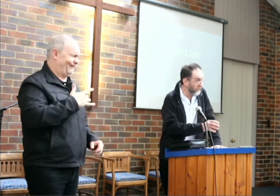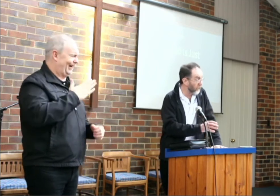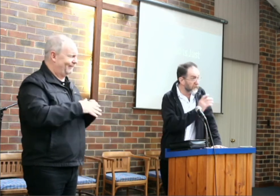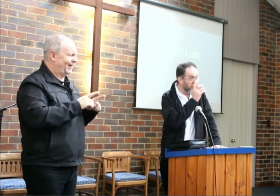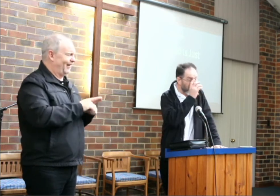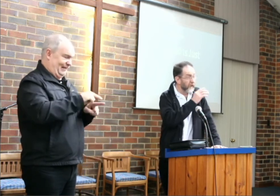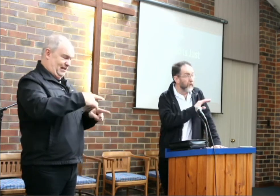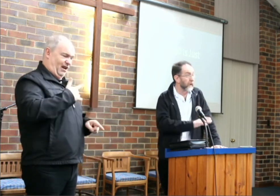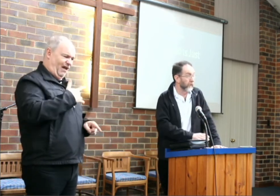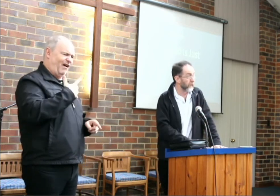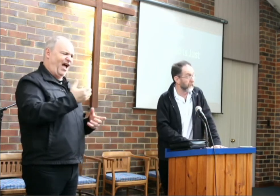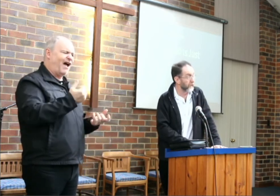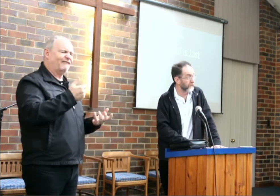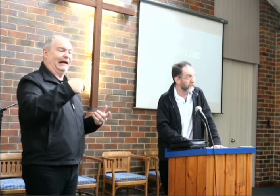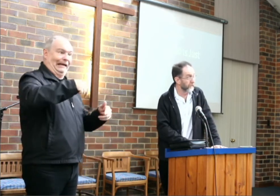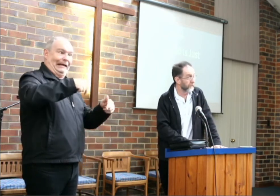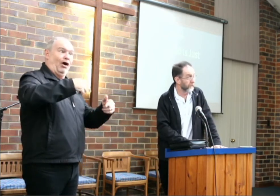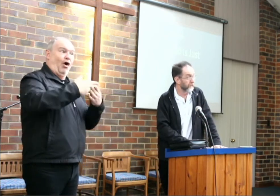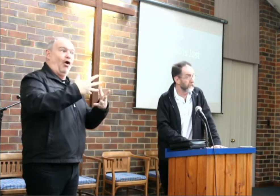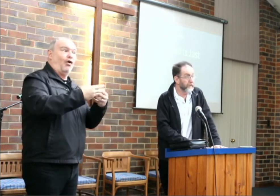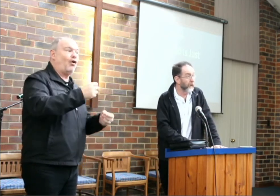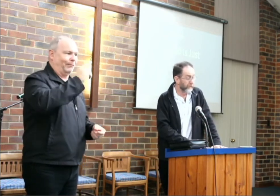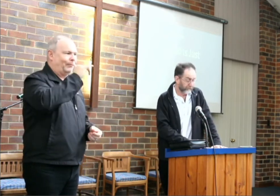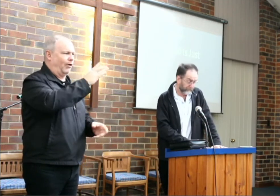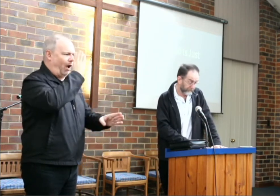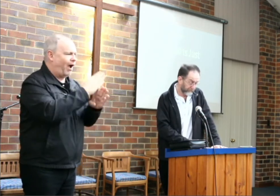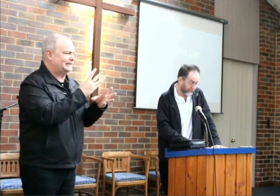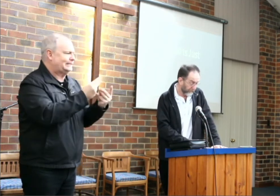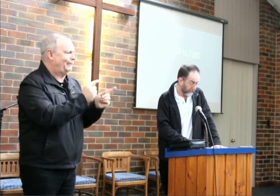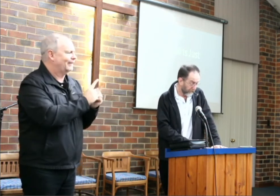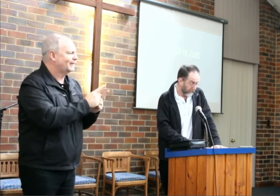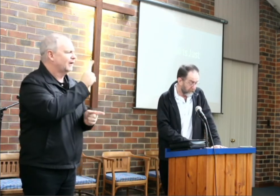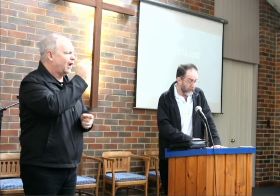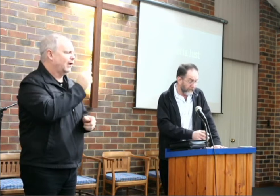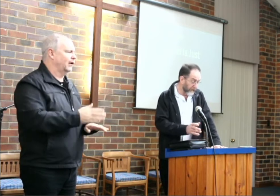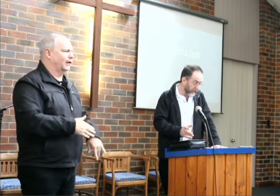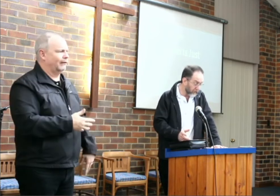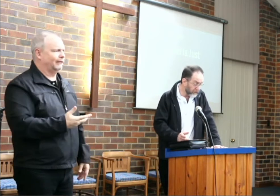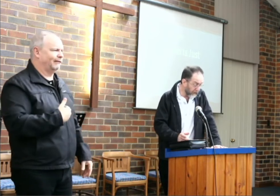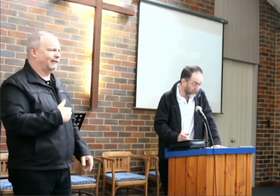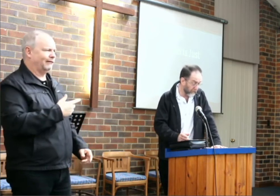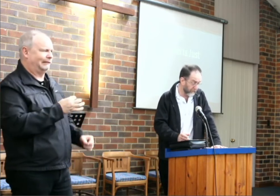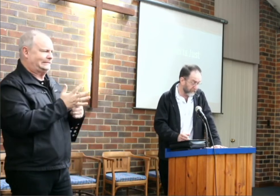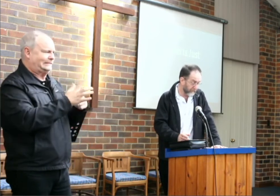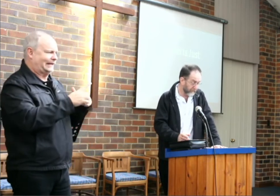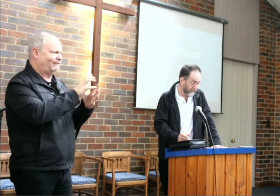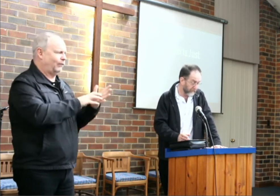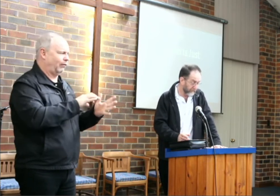In this life you might get away with a lot of things. You might. You might fill in a dodgy tax form.